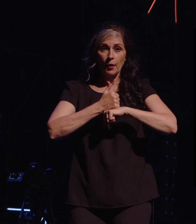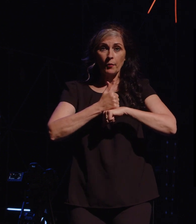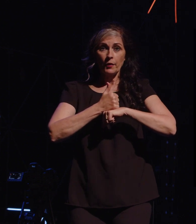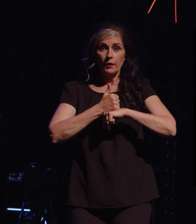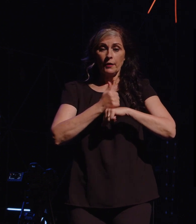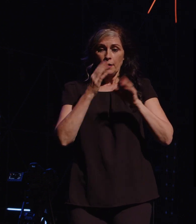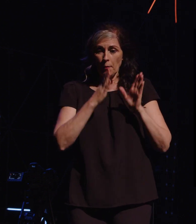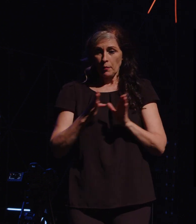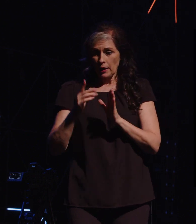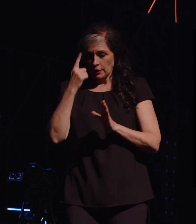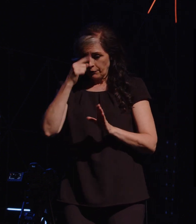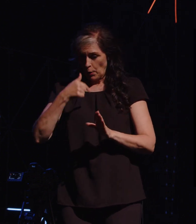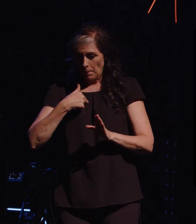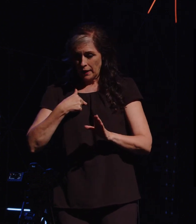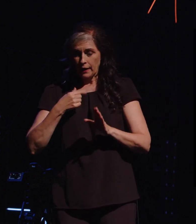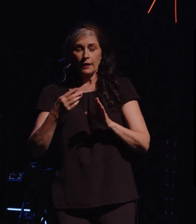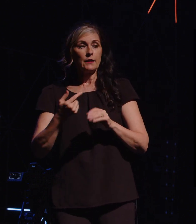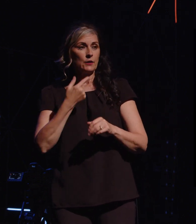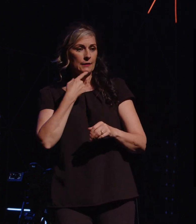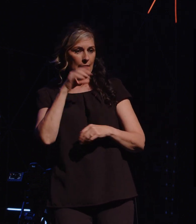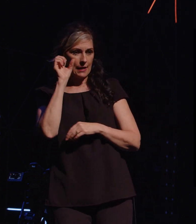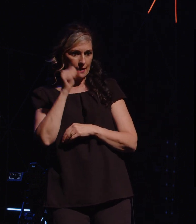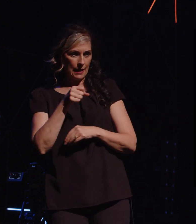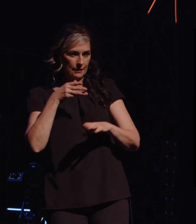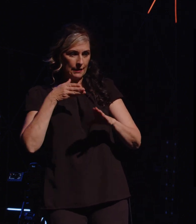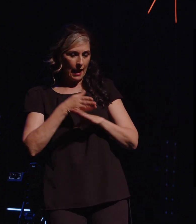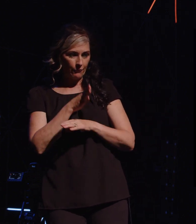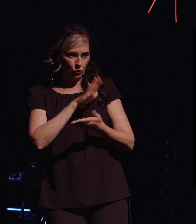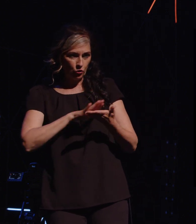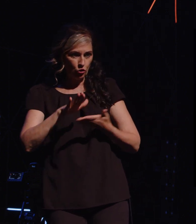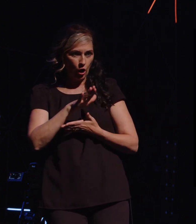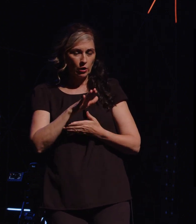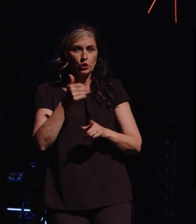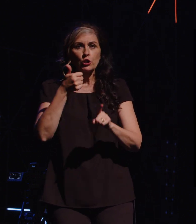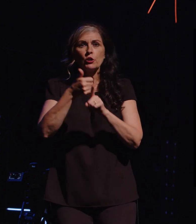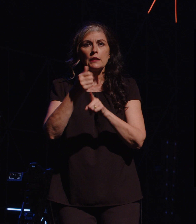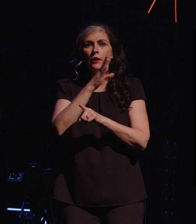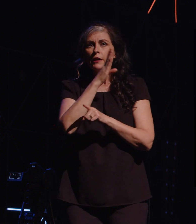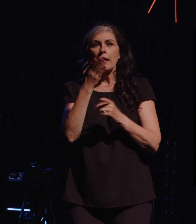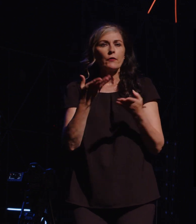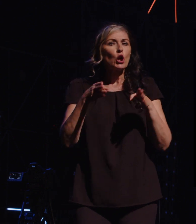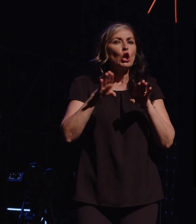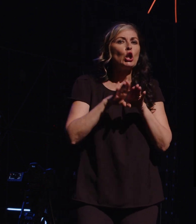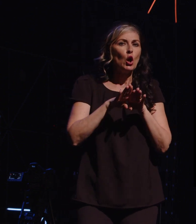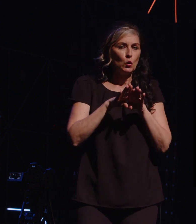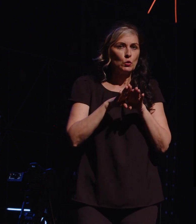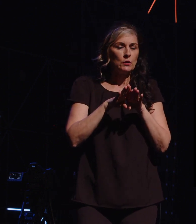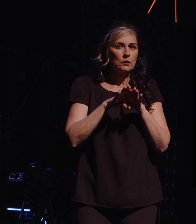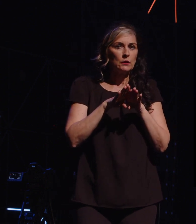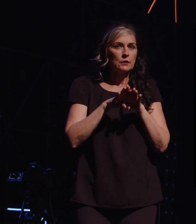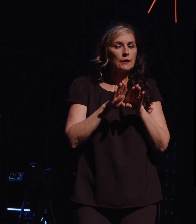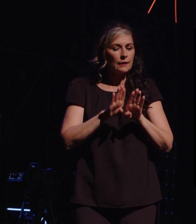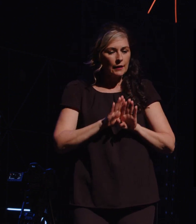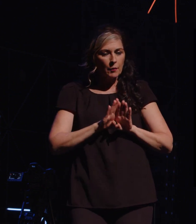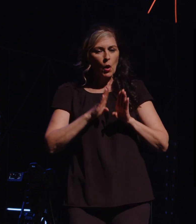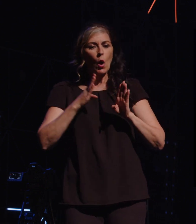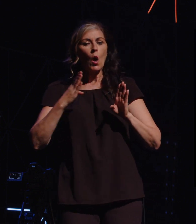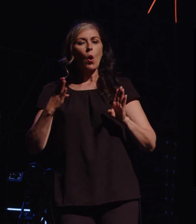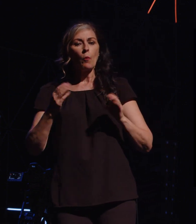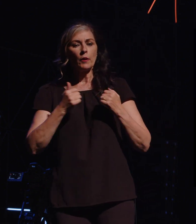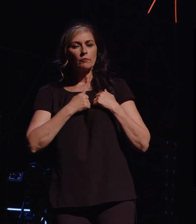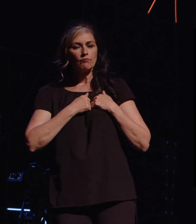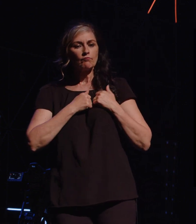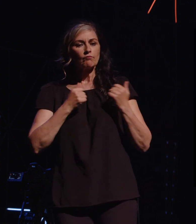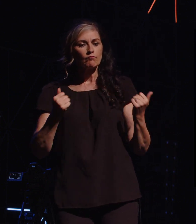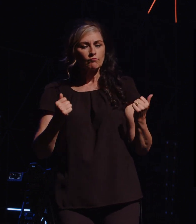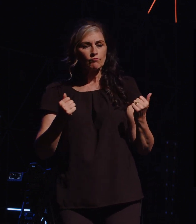the door for me to say yes after college, that you would never close that door, that you would be open and willing